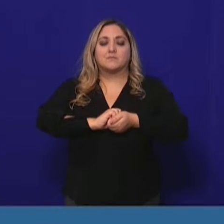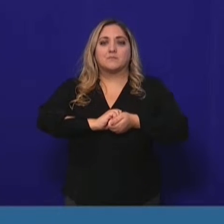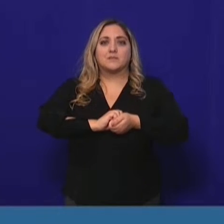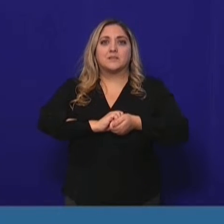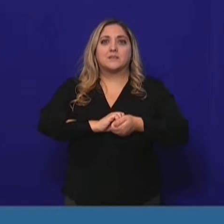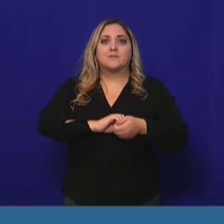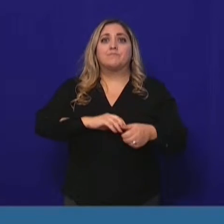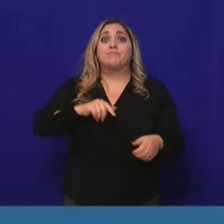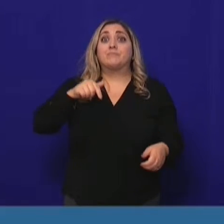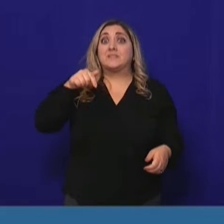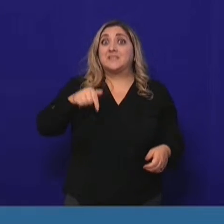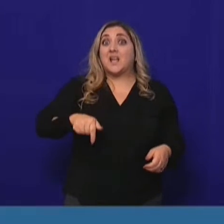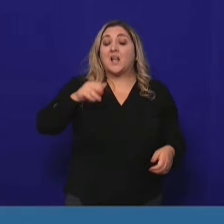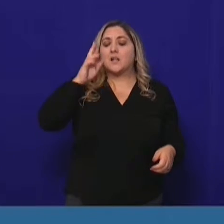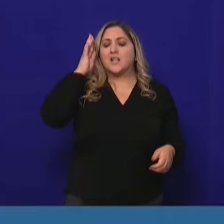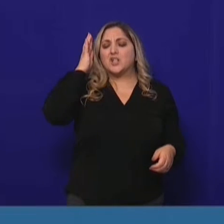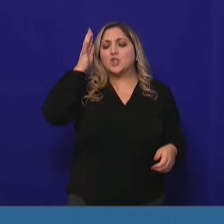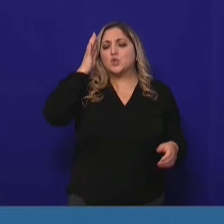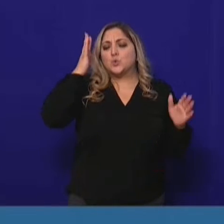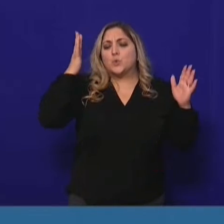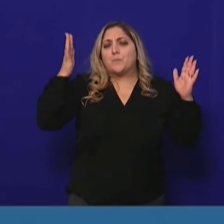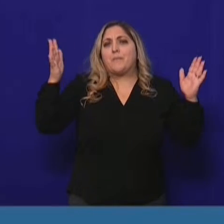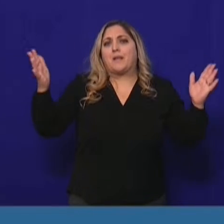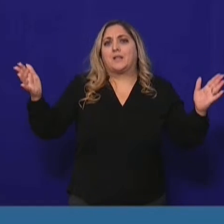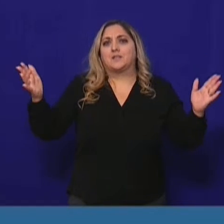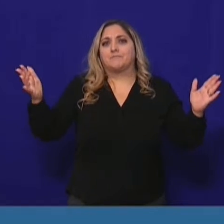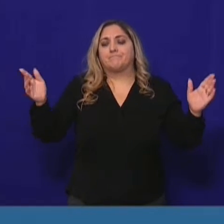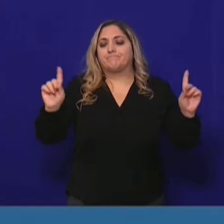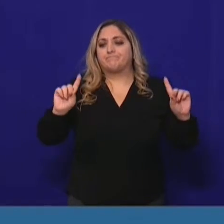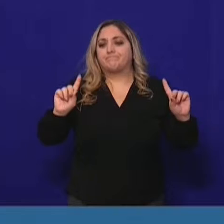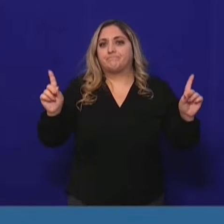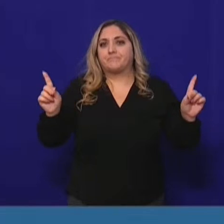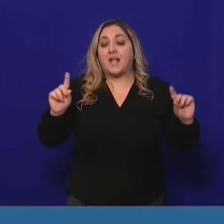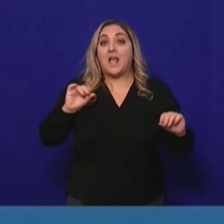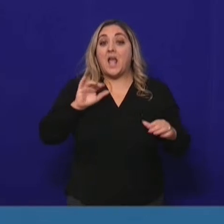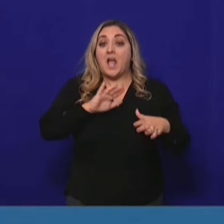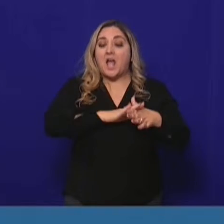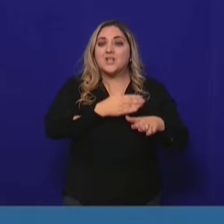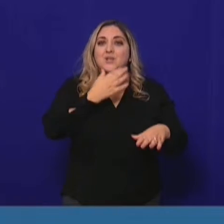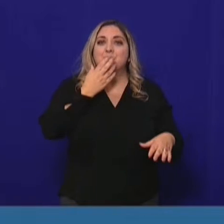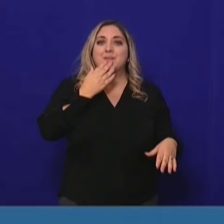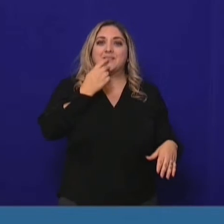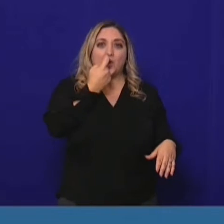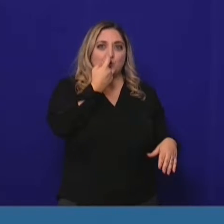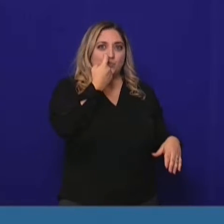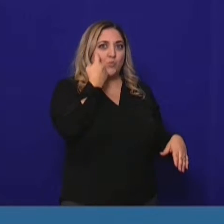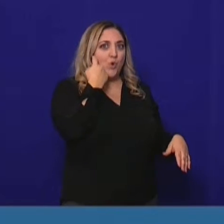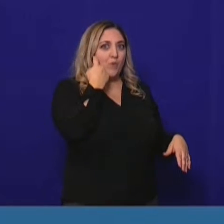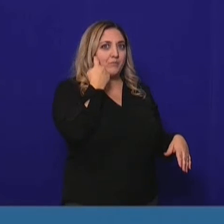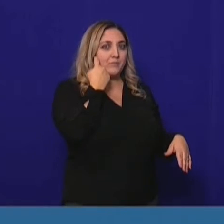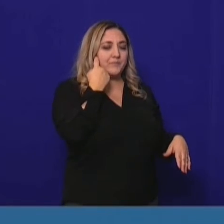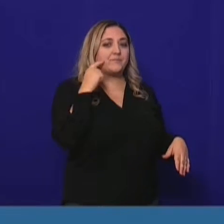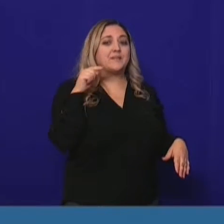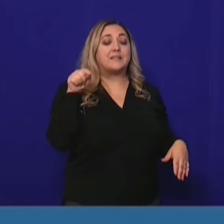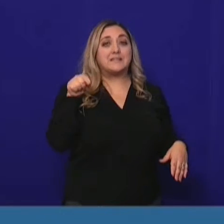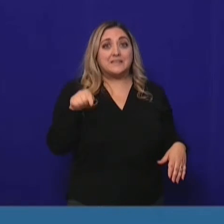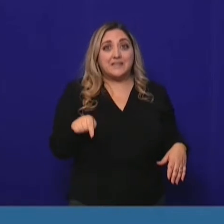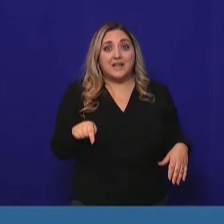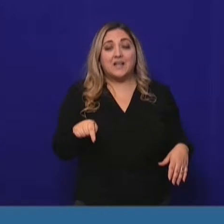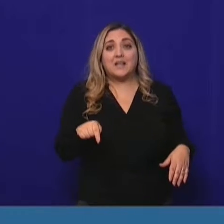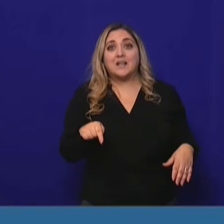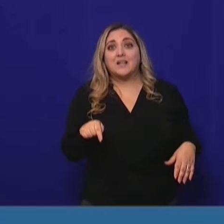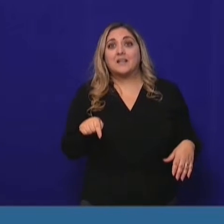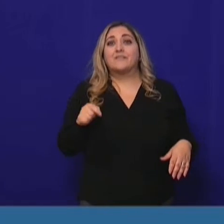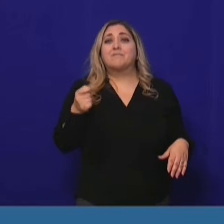tiegħi. Dan huwa perikolus ħafna. Għaliex meta inti bħalma dejjem edna tagħmel swab, inti hemmhekk tkun